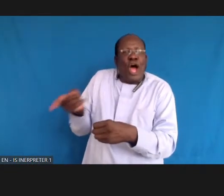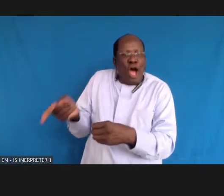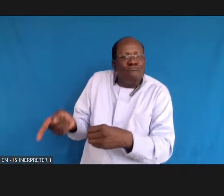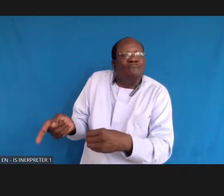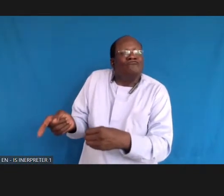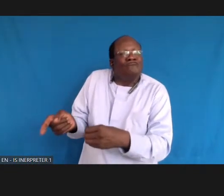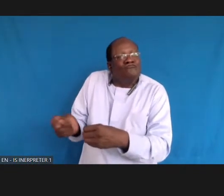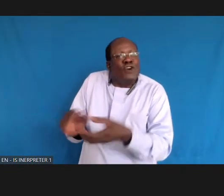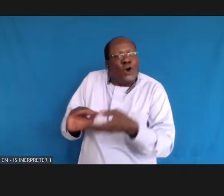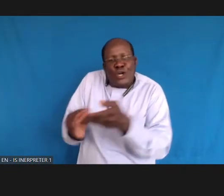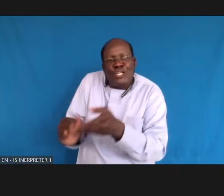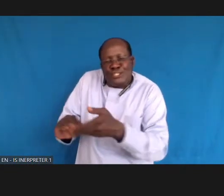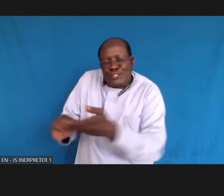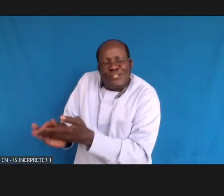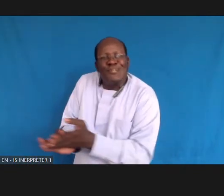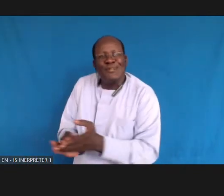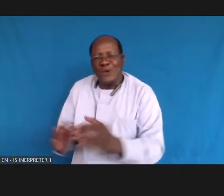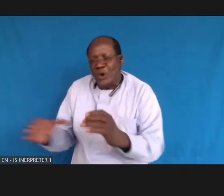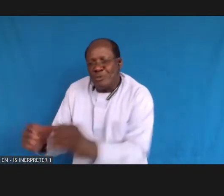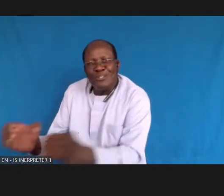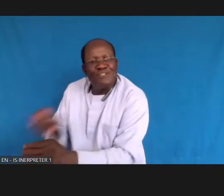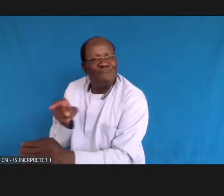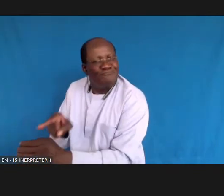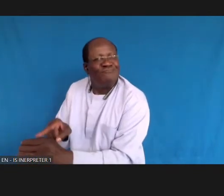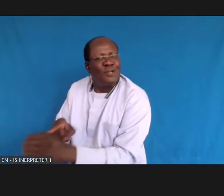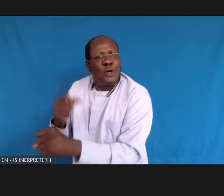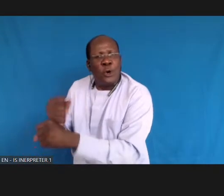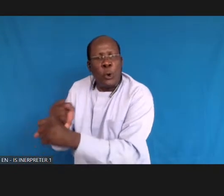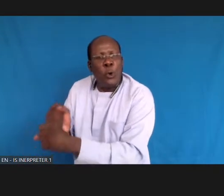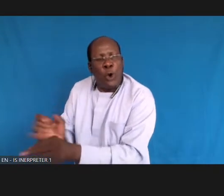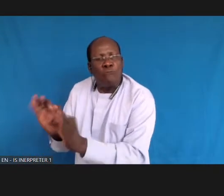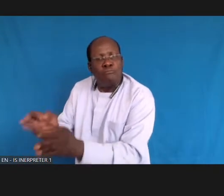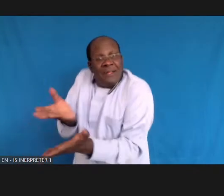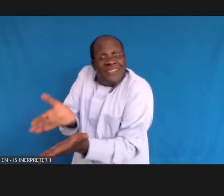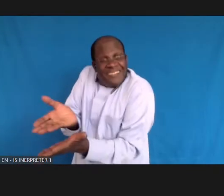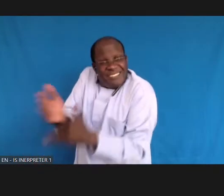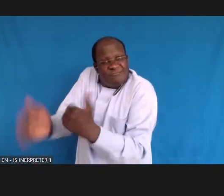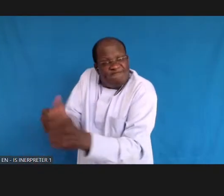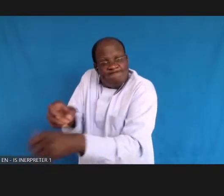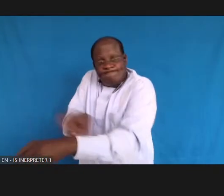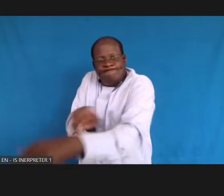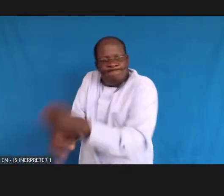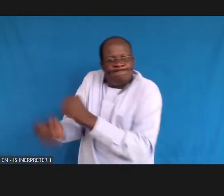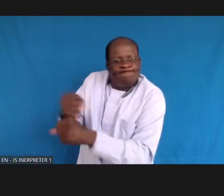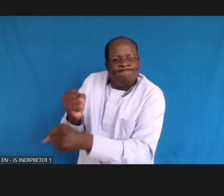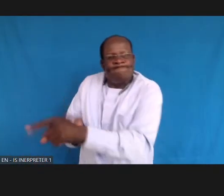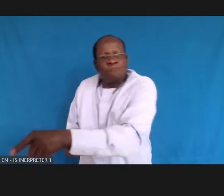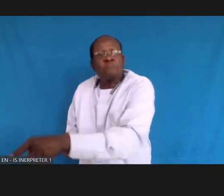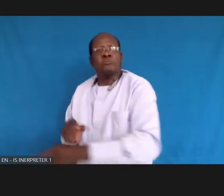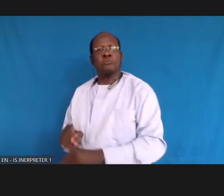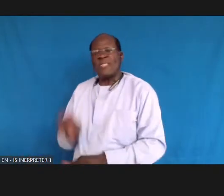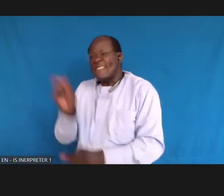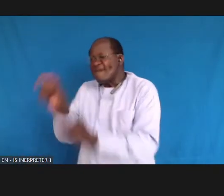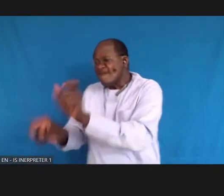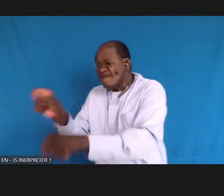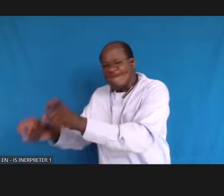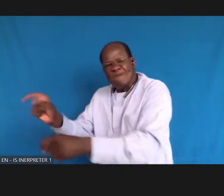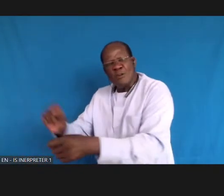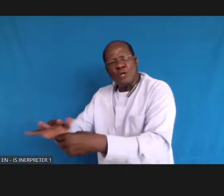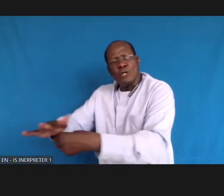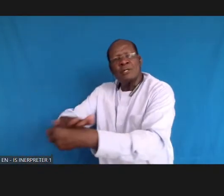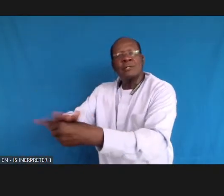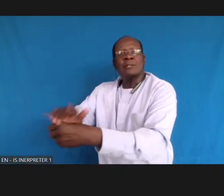organization, community, led organization, and even individuals at the local level. But there are